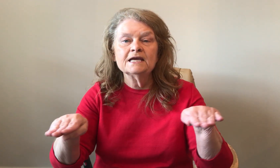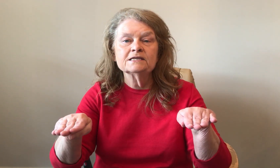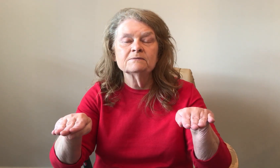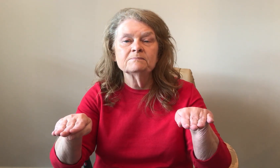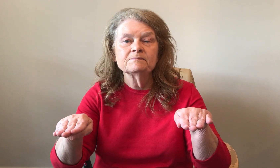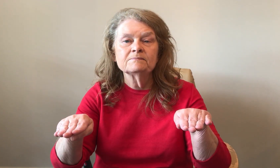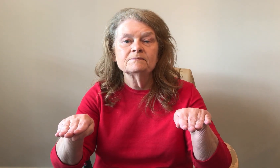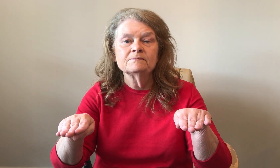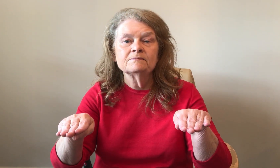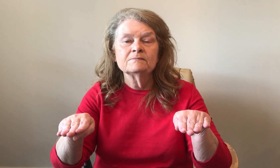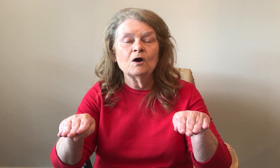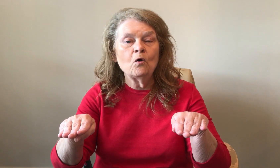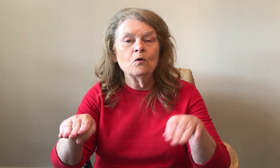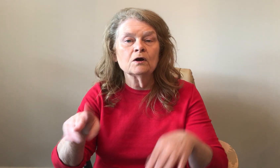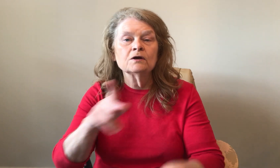Kingdom or